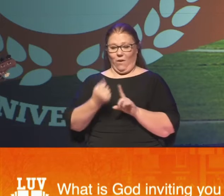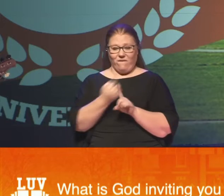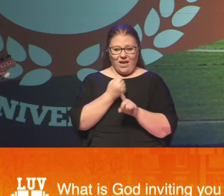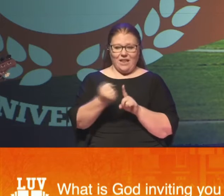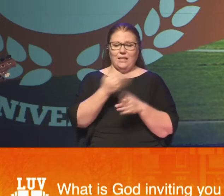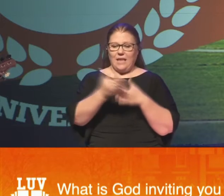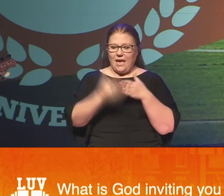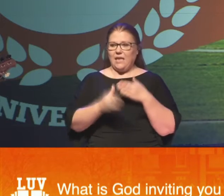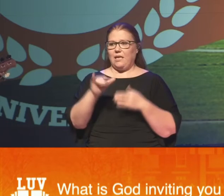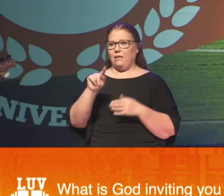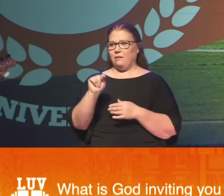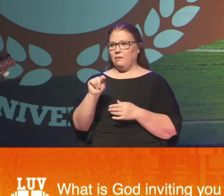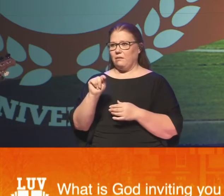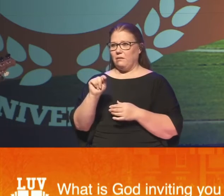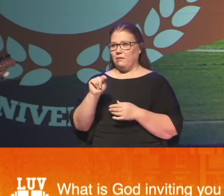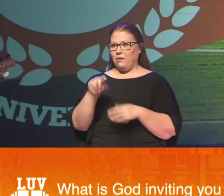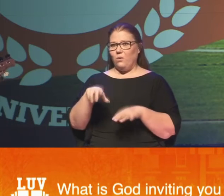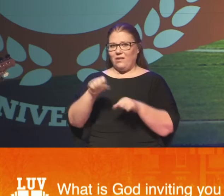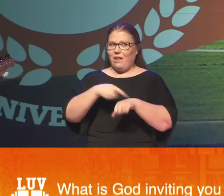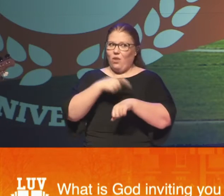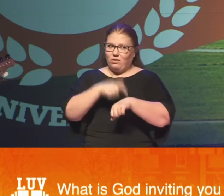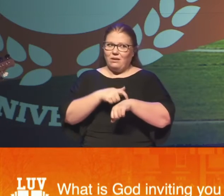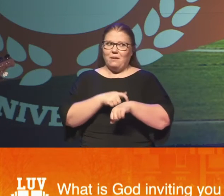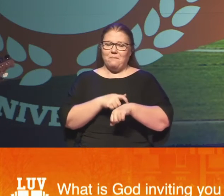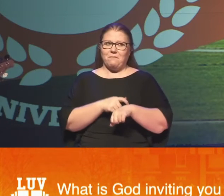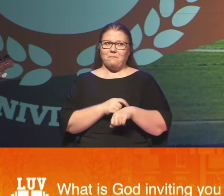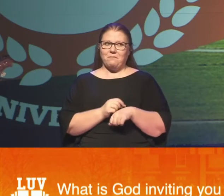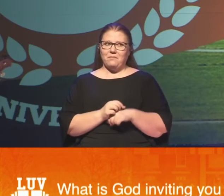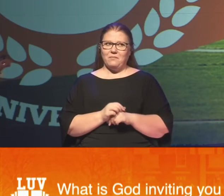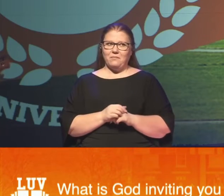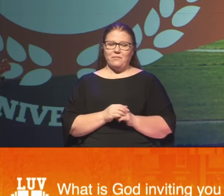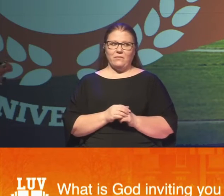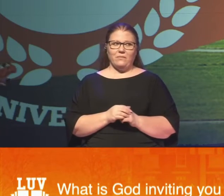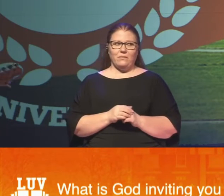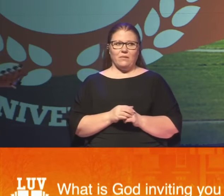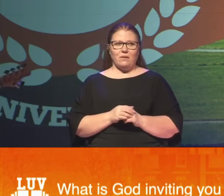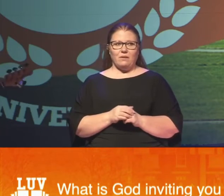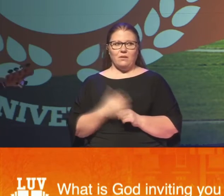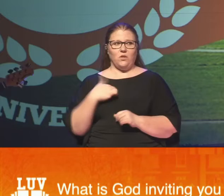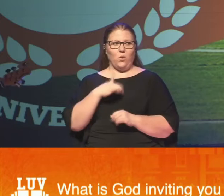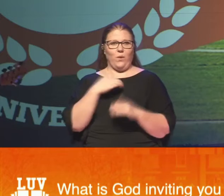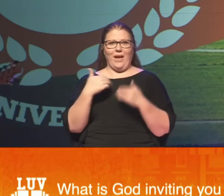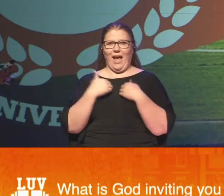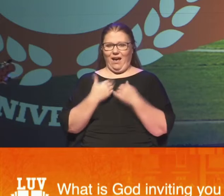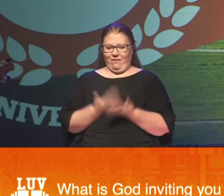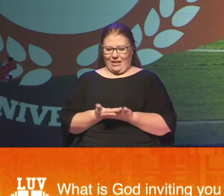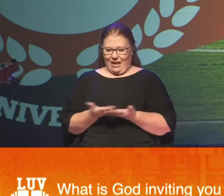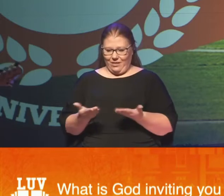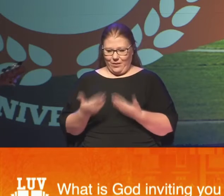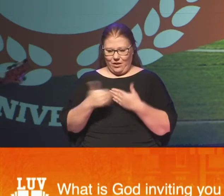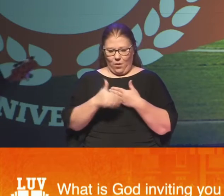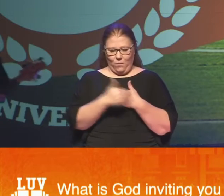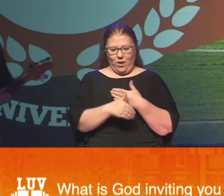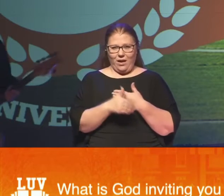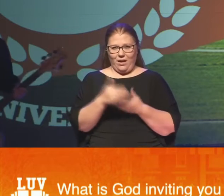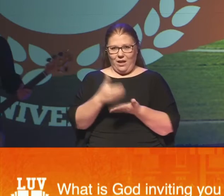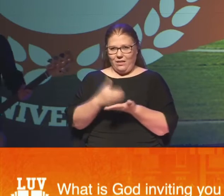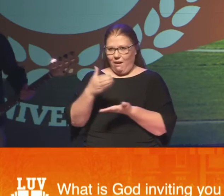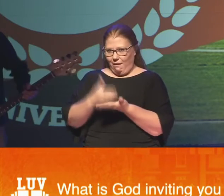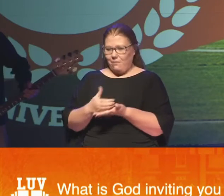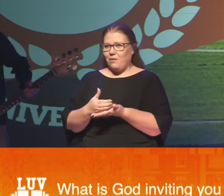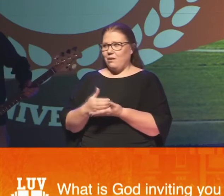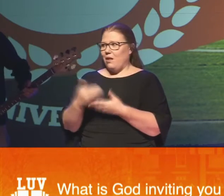it, even though it's going to take a long time. So we have these elements. We have the bread and the cup. The